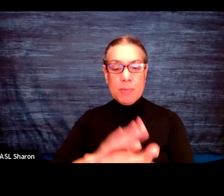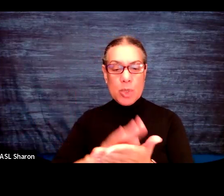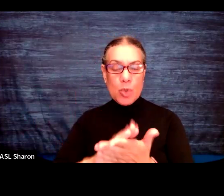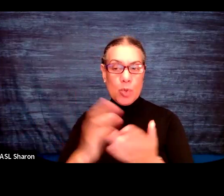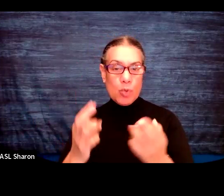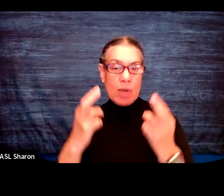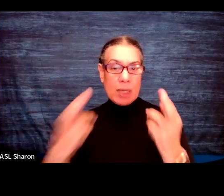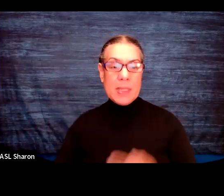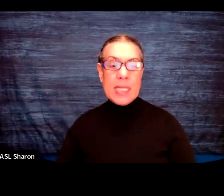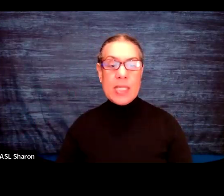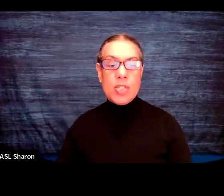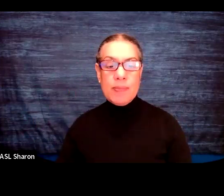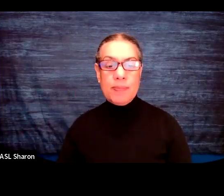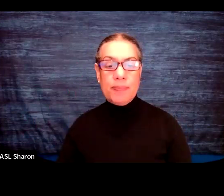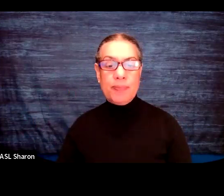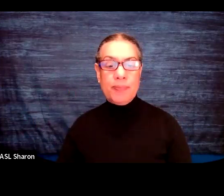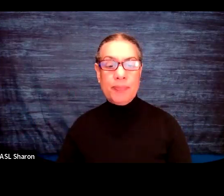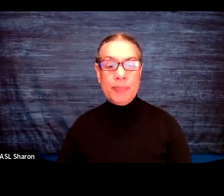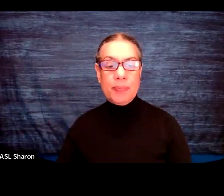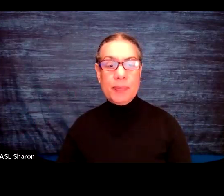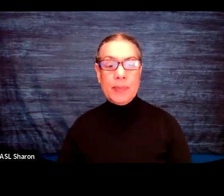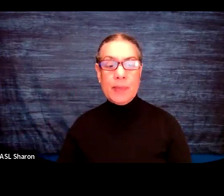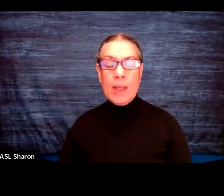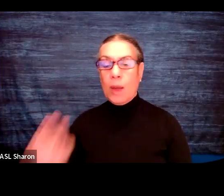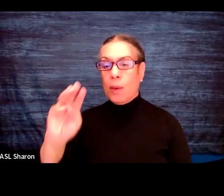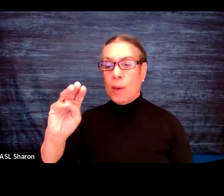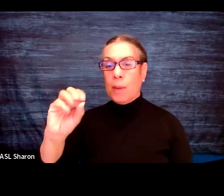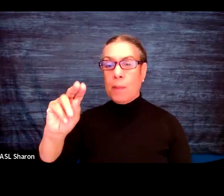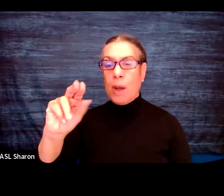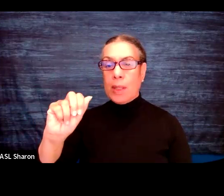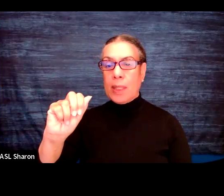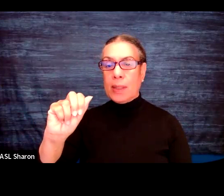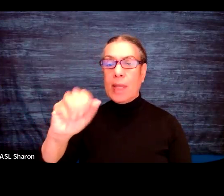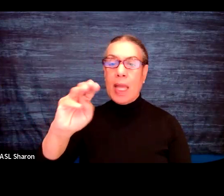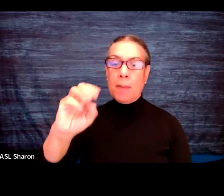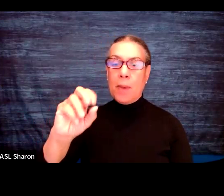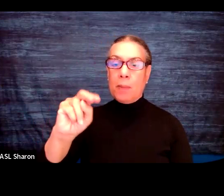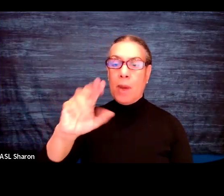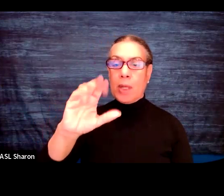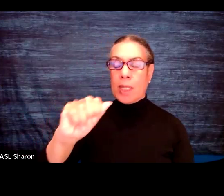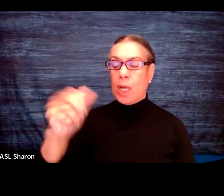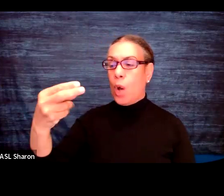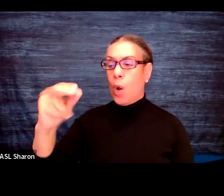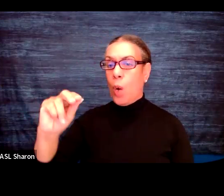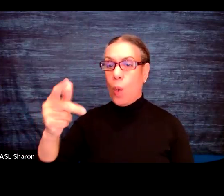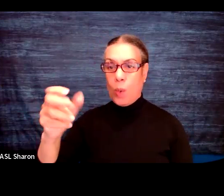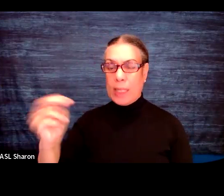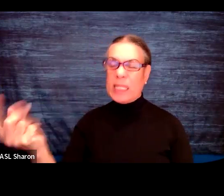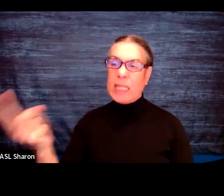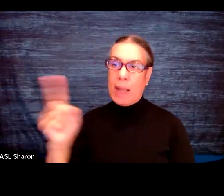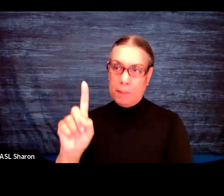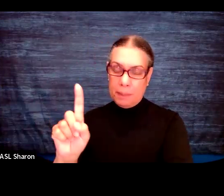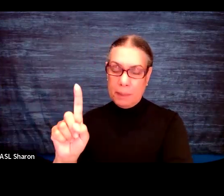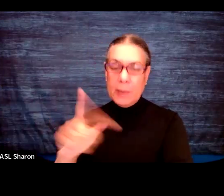Data, Information and Systems Improvement, Ms. Monica Hogan, to come forward with the presentation. While she gets settled, I'd like to invite